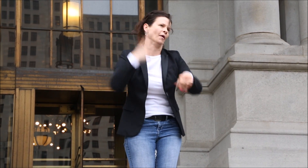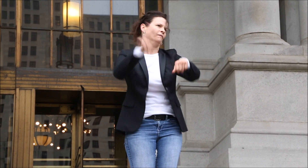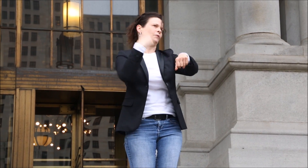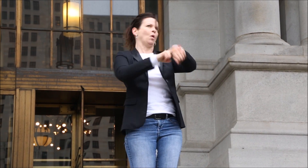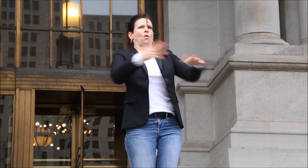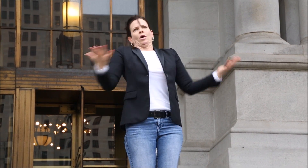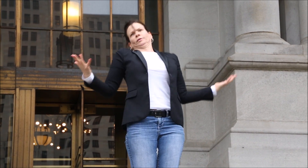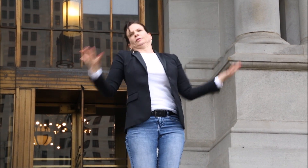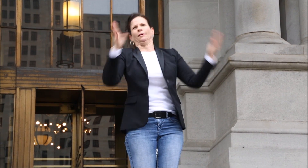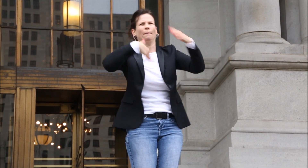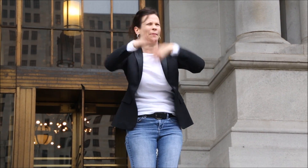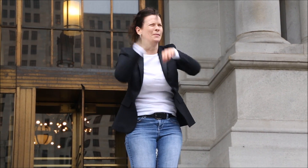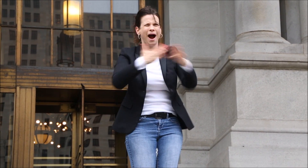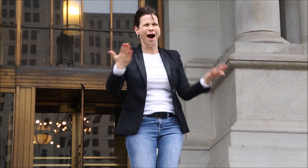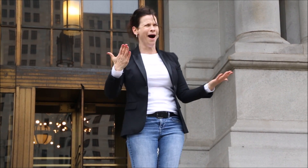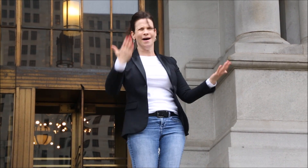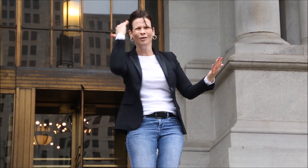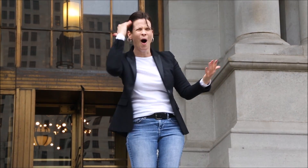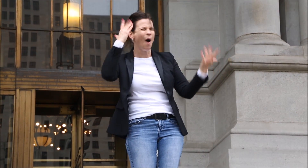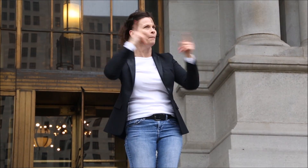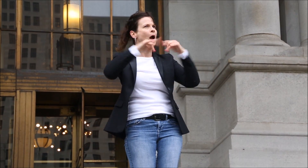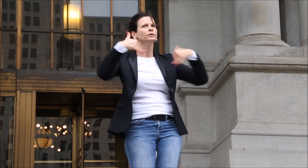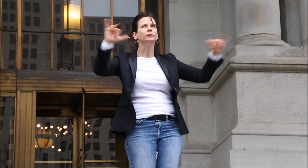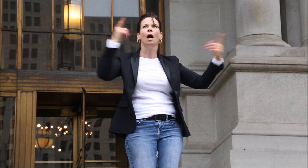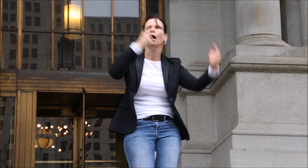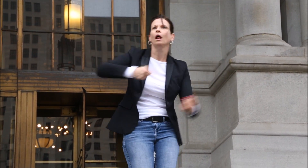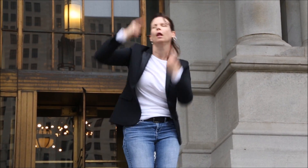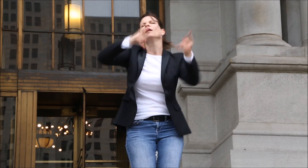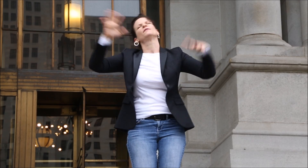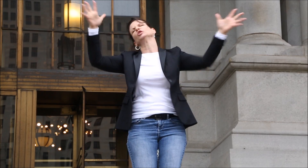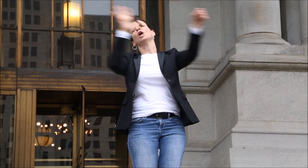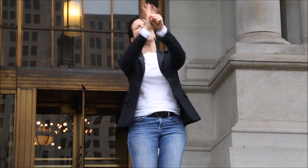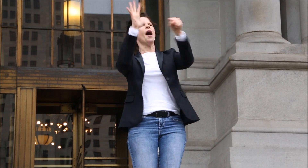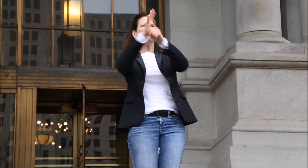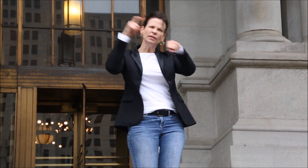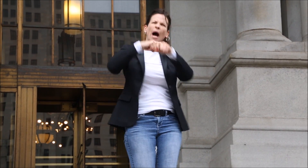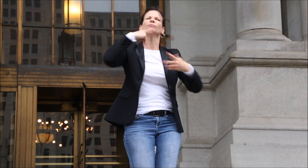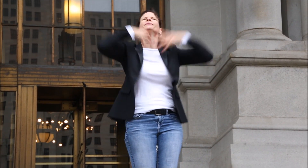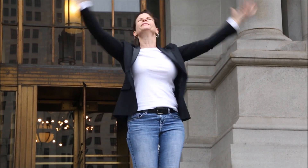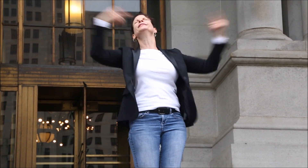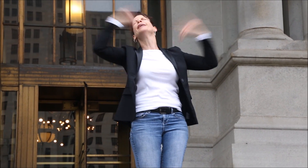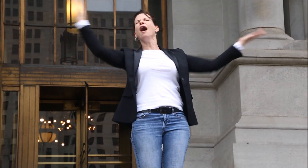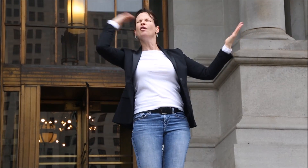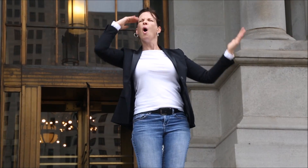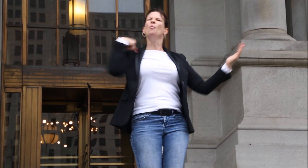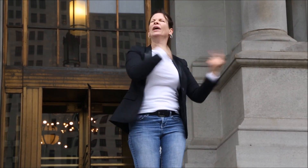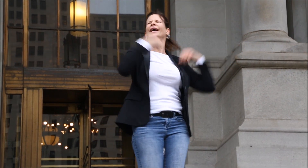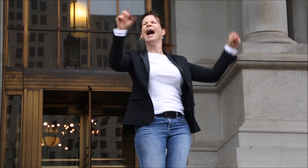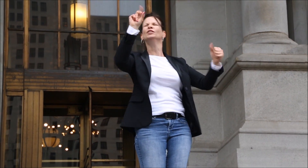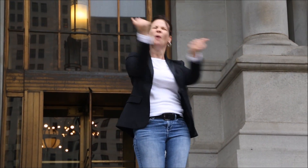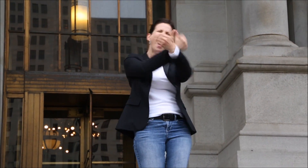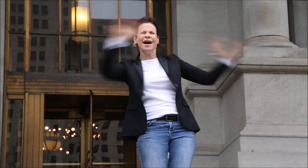50 states. And it's perfect you're all coming here. So thank you. Now, deaf grassroots movement is taking